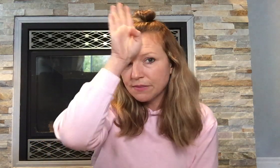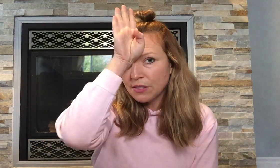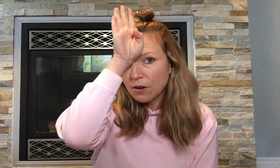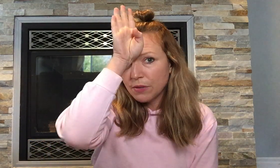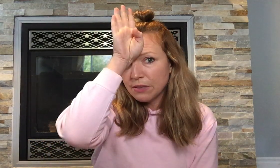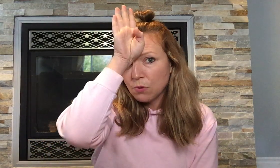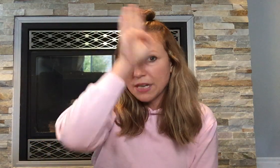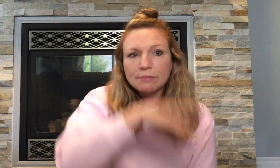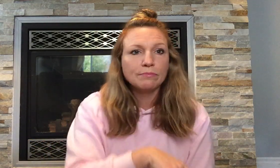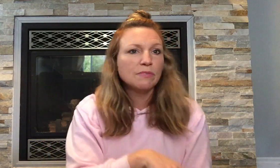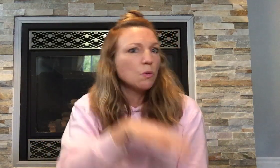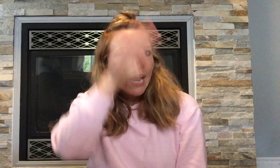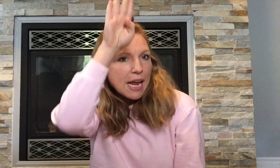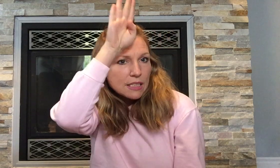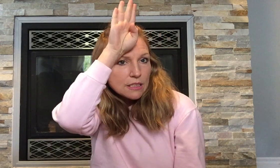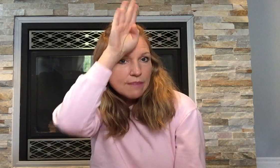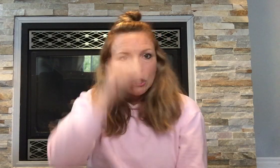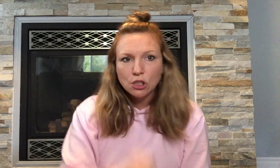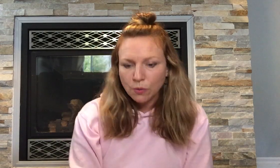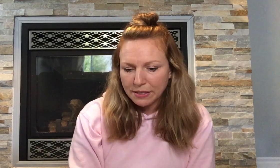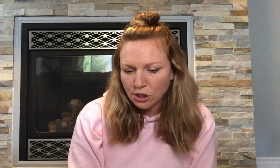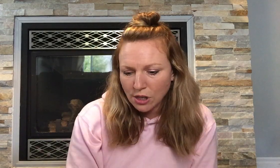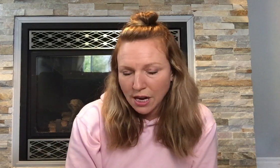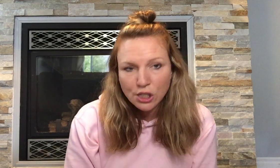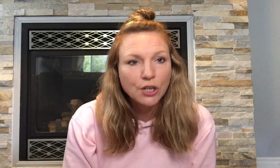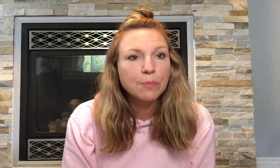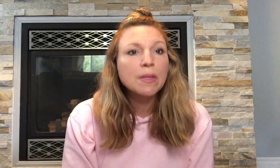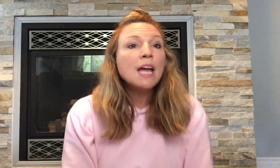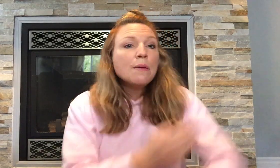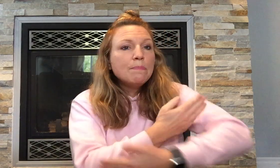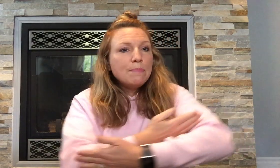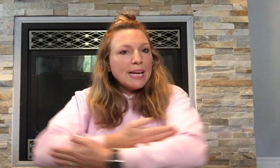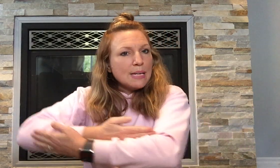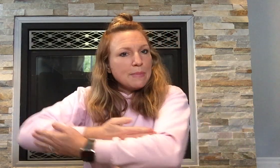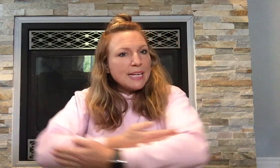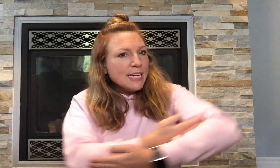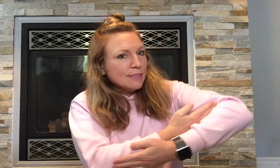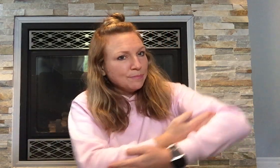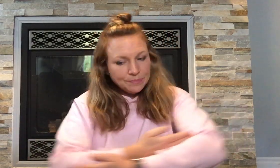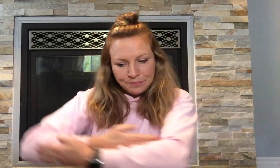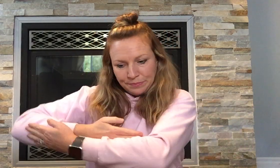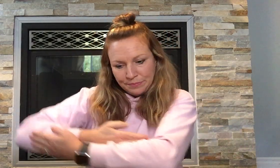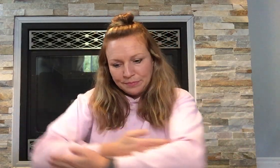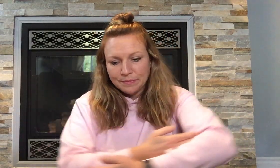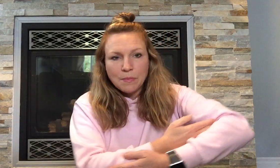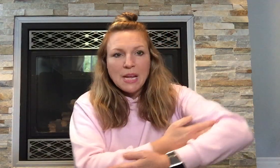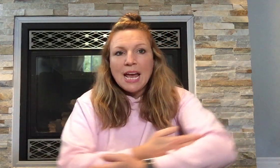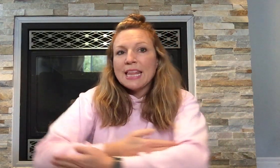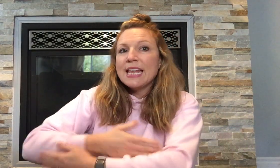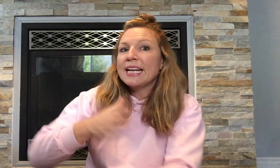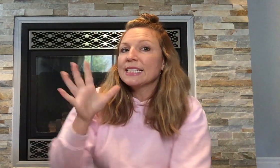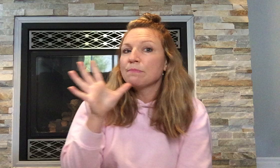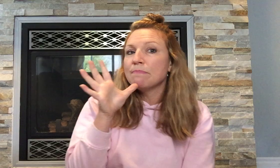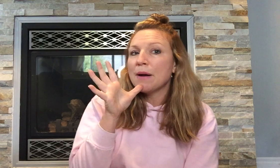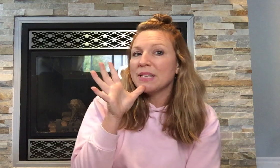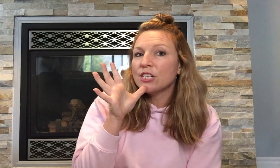you want it. If you want to add a little level 2 in. Shark. Baby. Then it's mommy